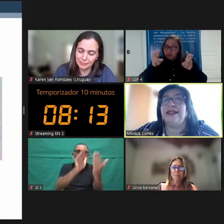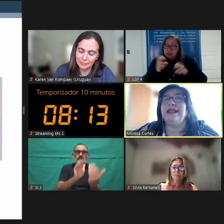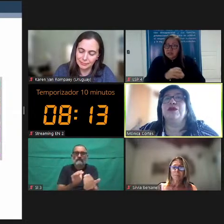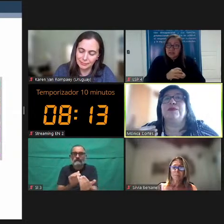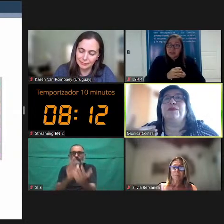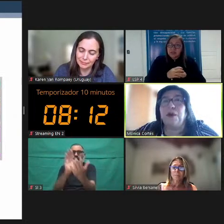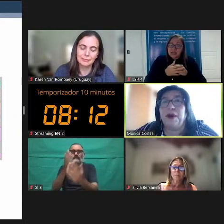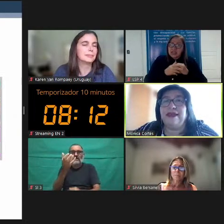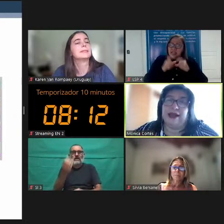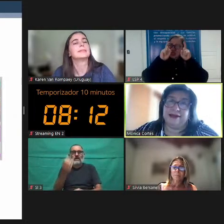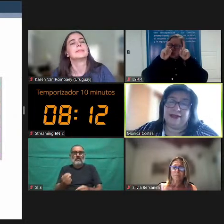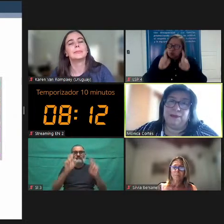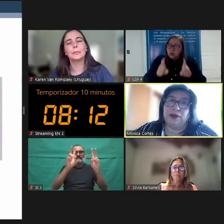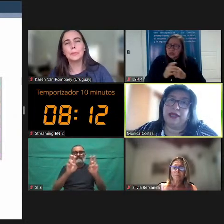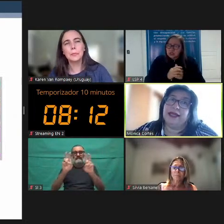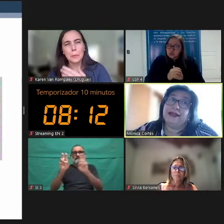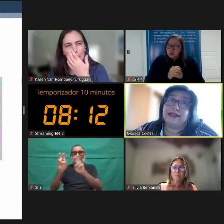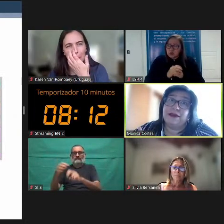transformation